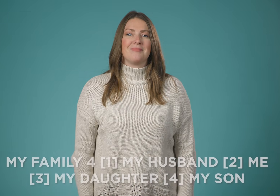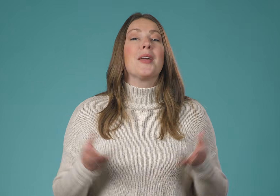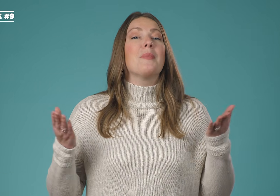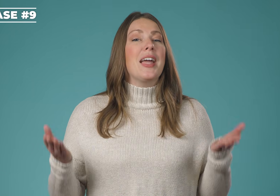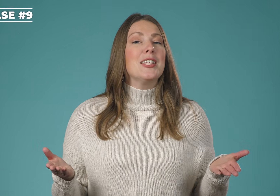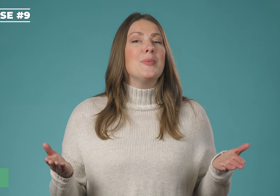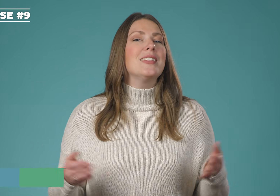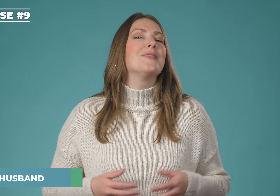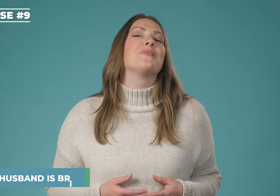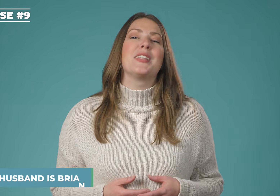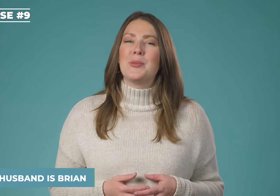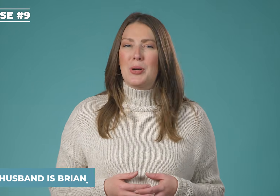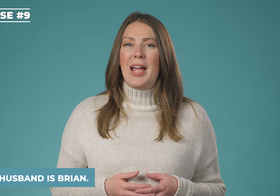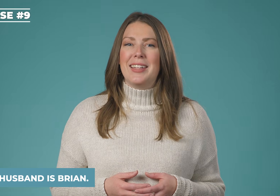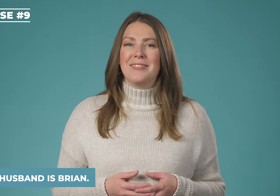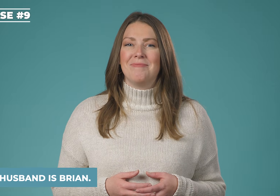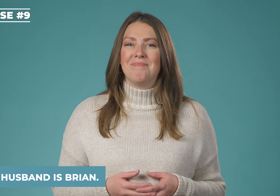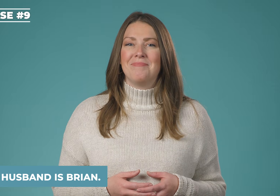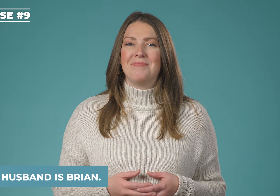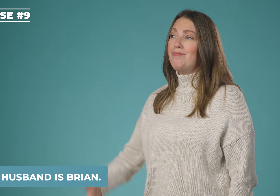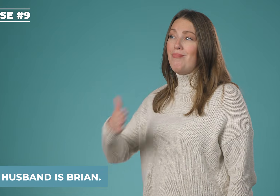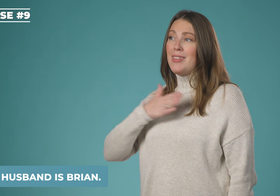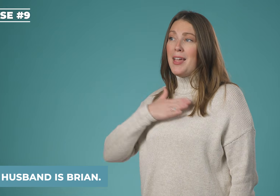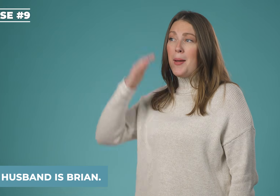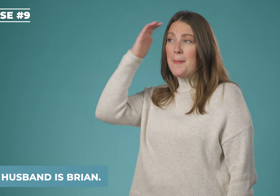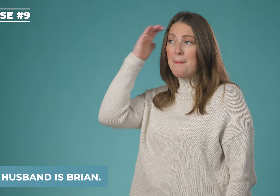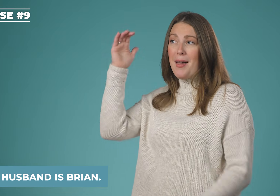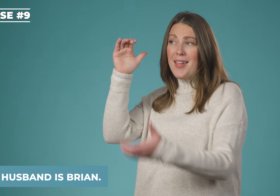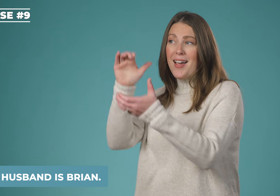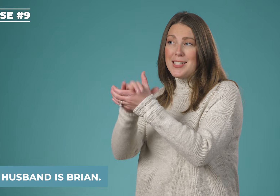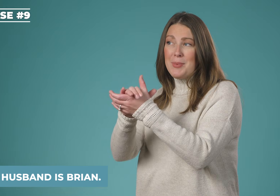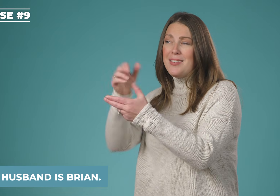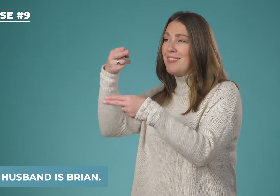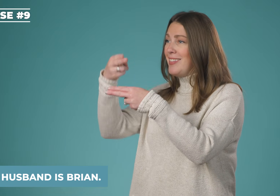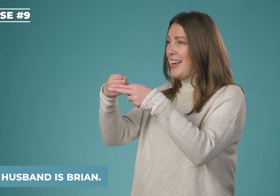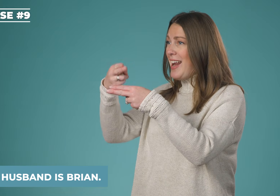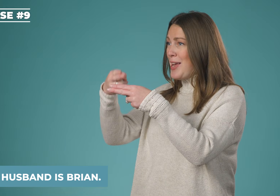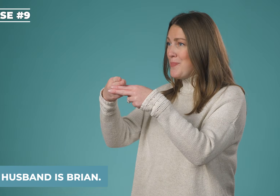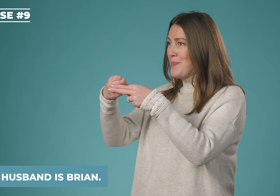My husband is Brian. My husband name,